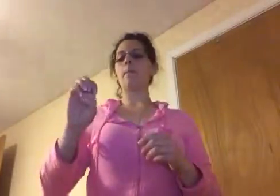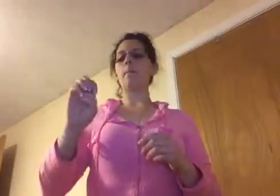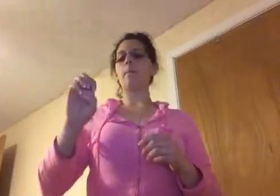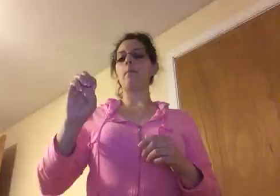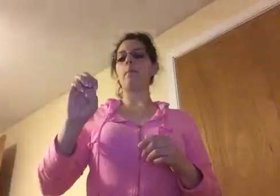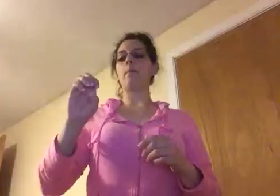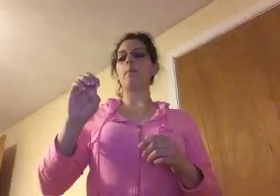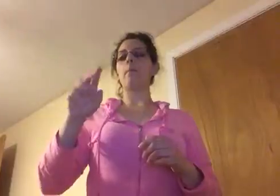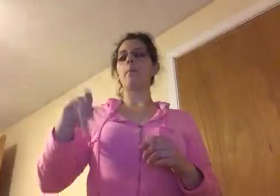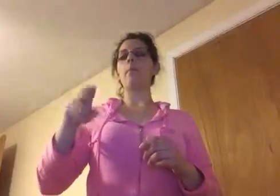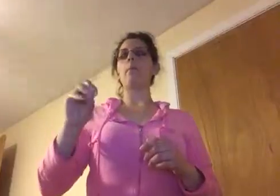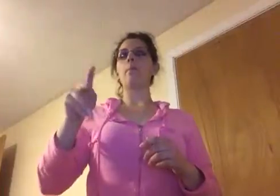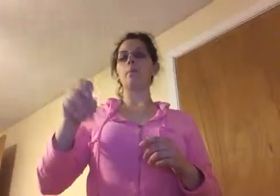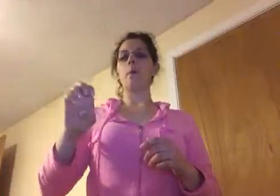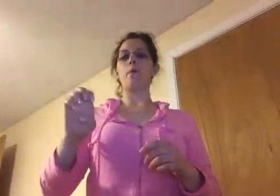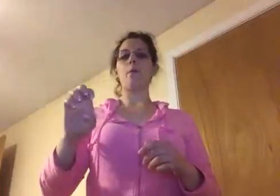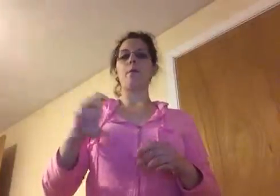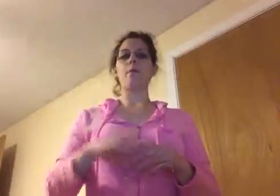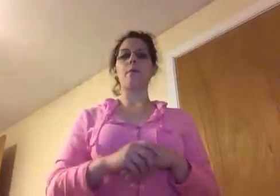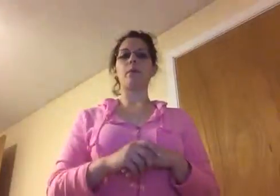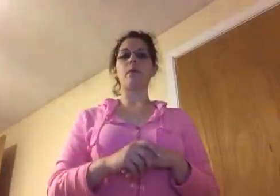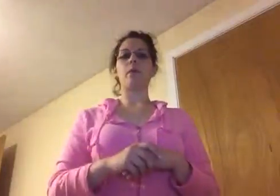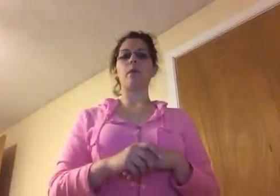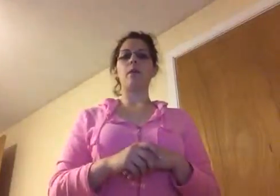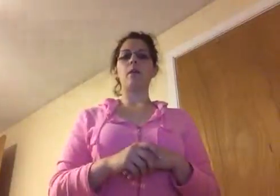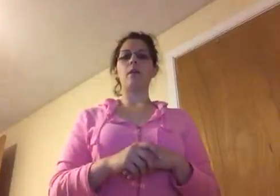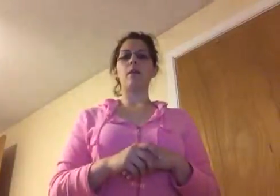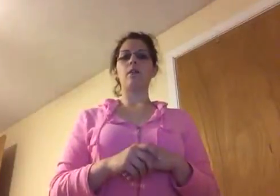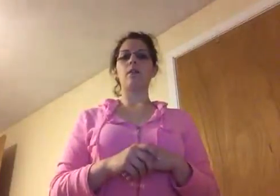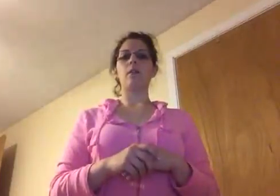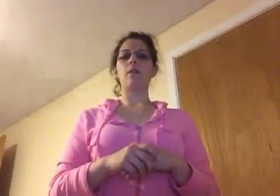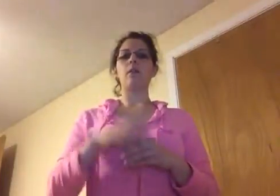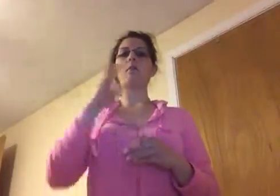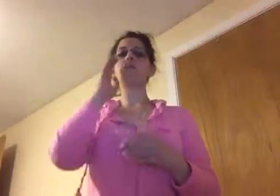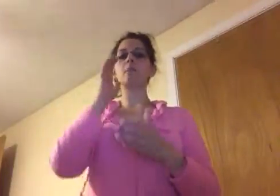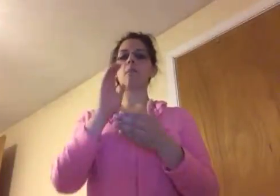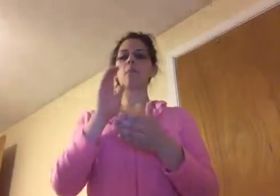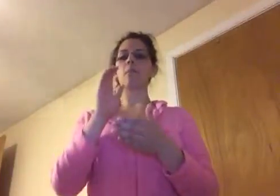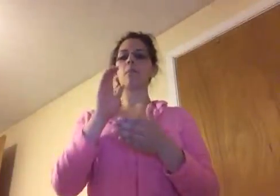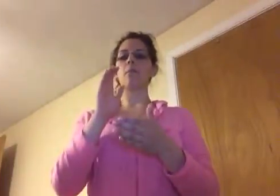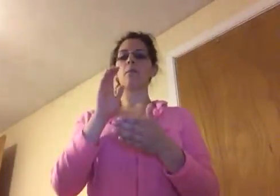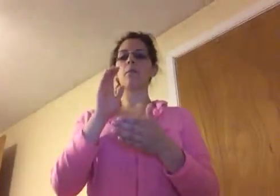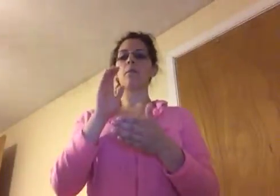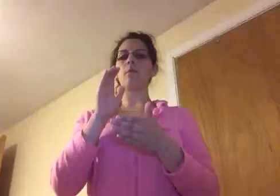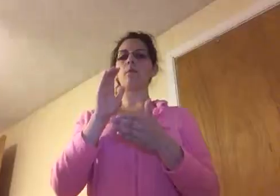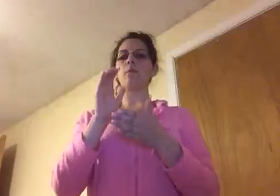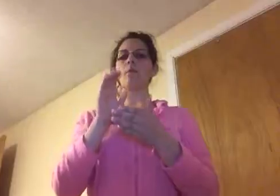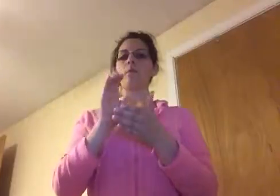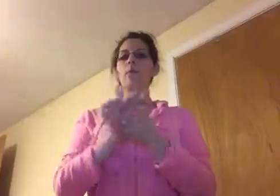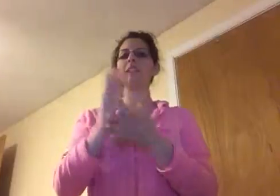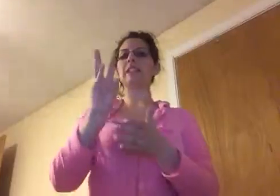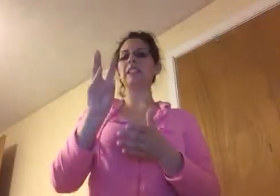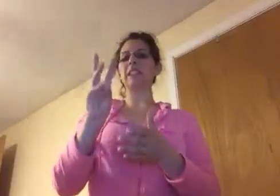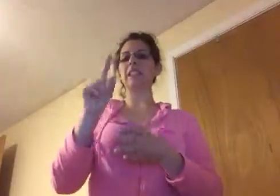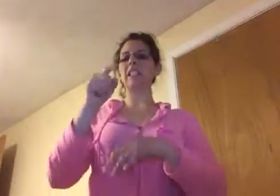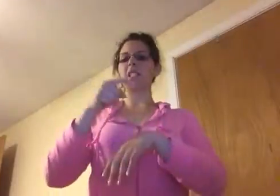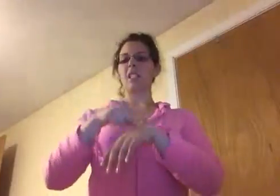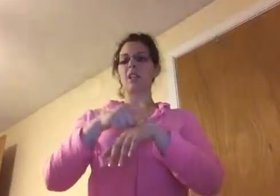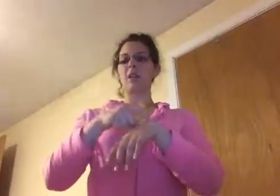he had many of them executed. And this is a little chart of his 6 marriages and what happened to them and